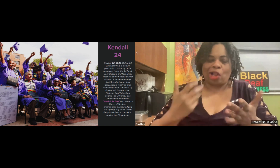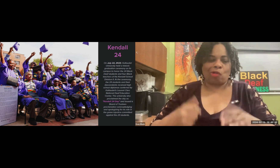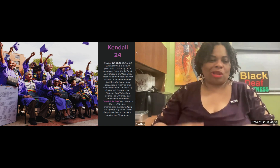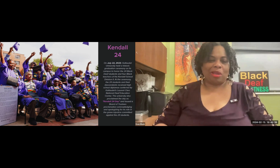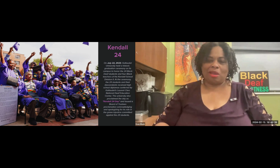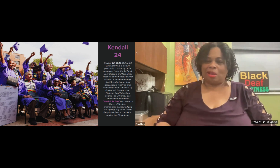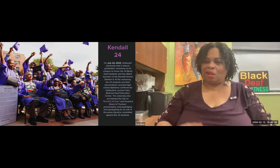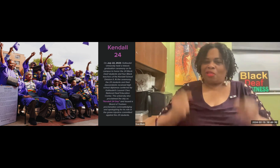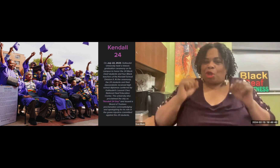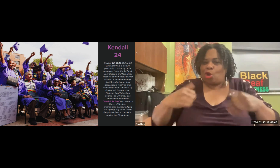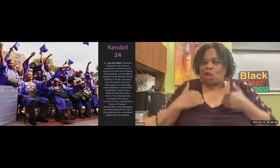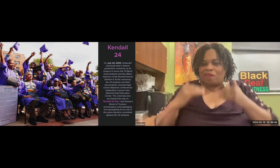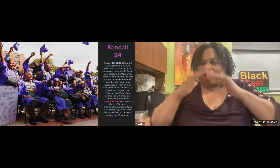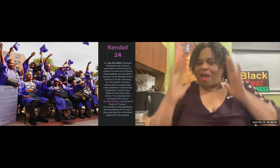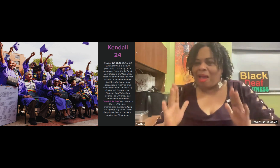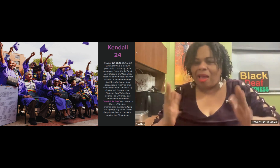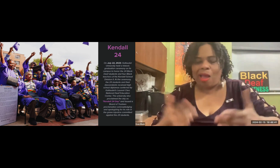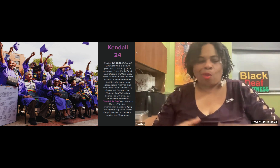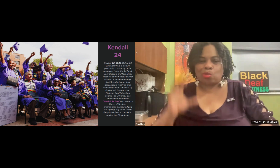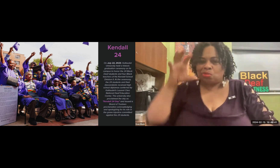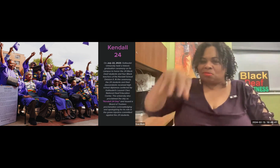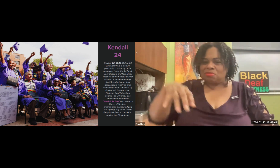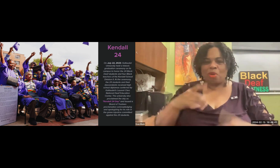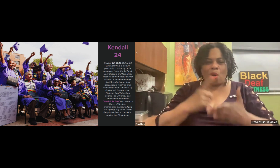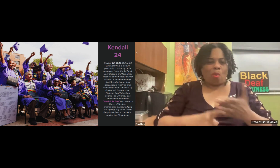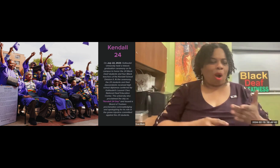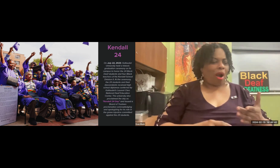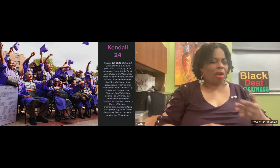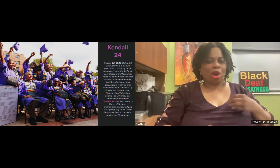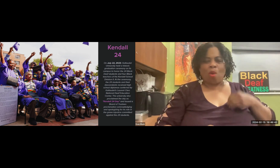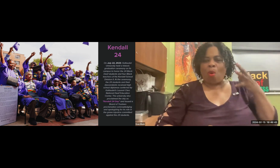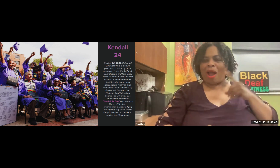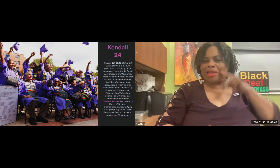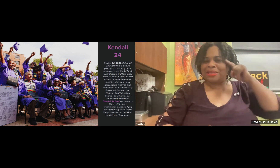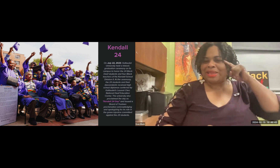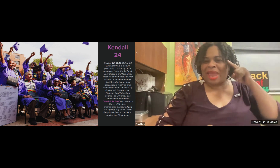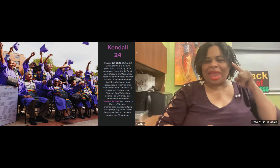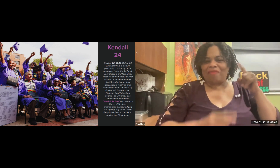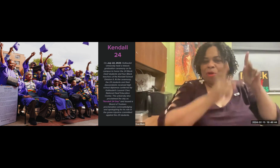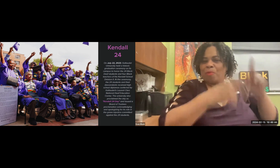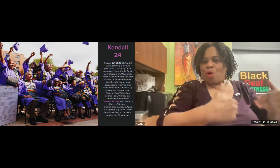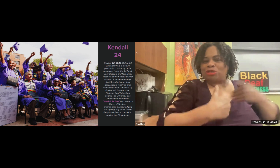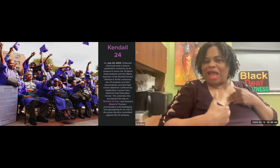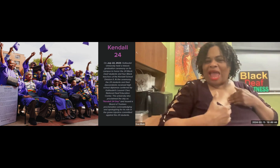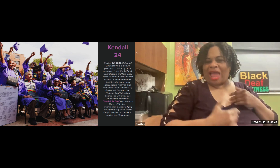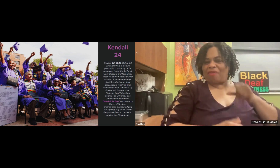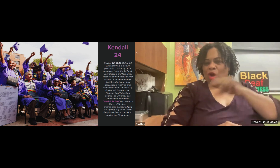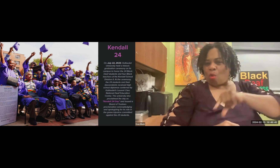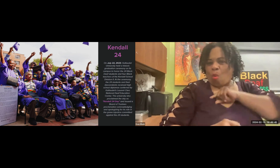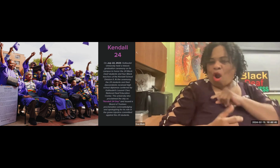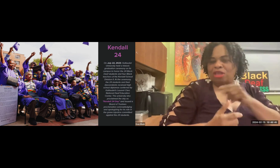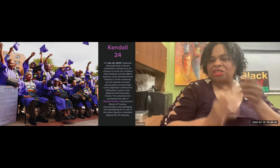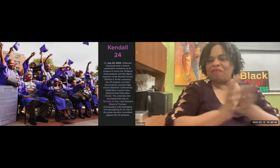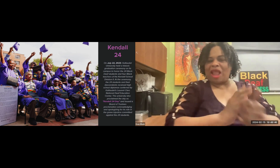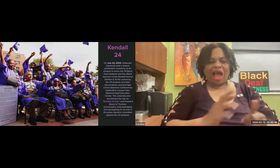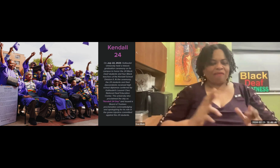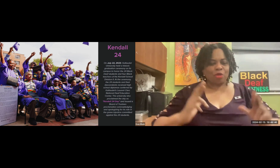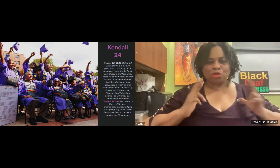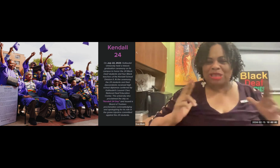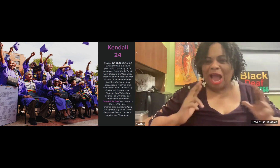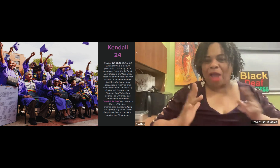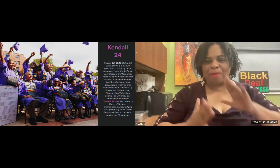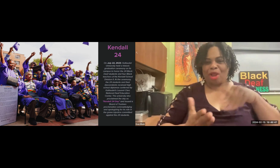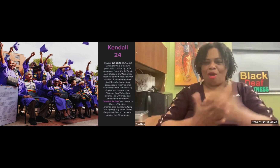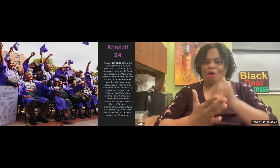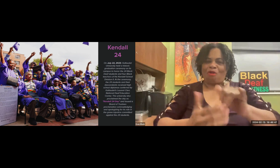can replace the life that they've lost, the opportunities that they've had, to build homes, there was one